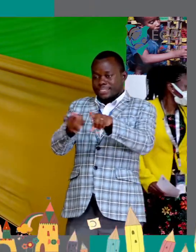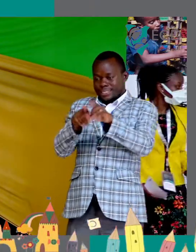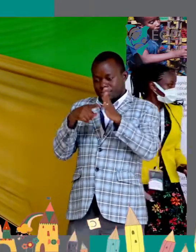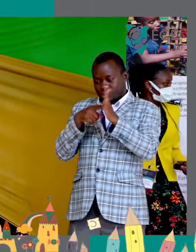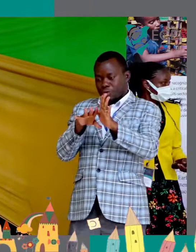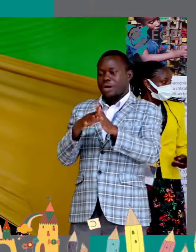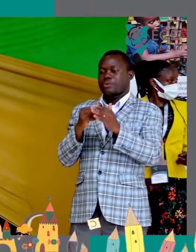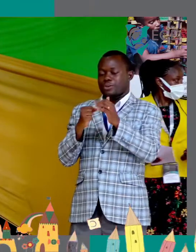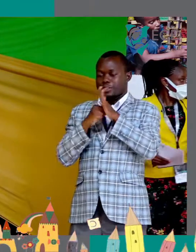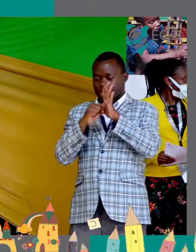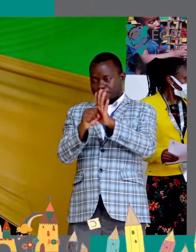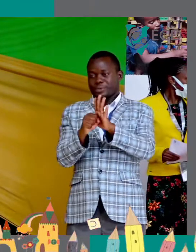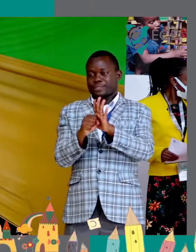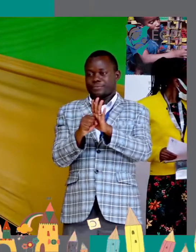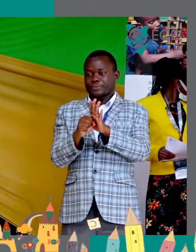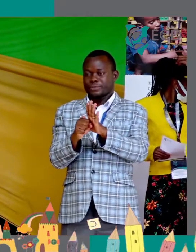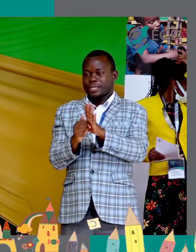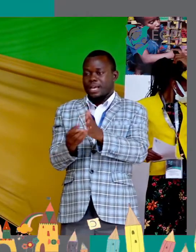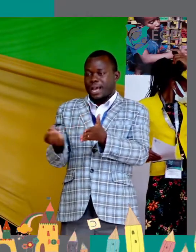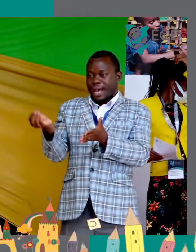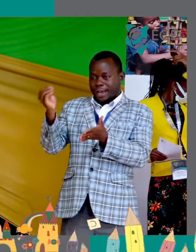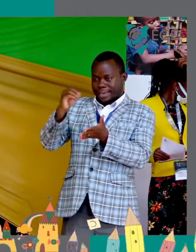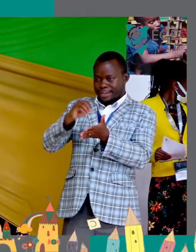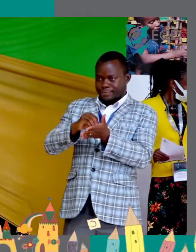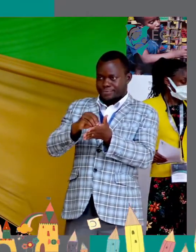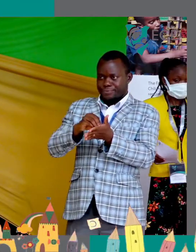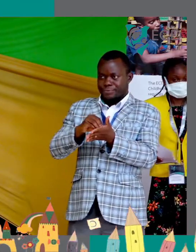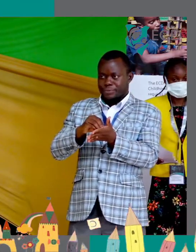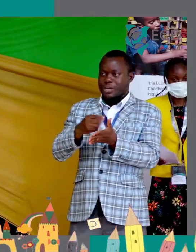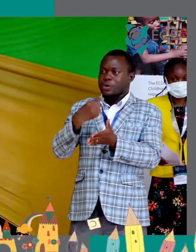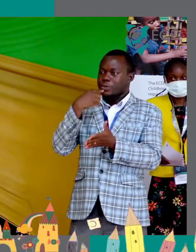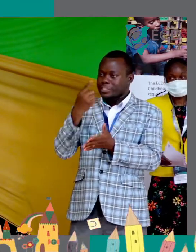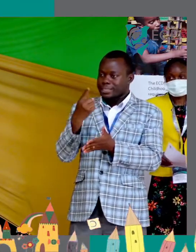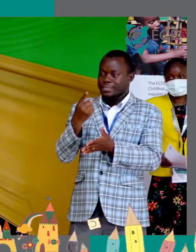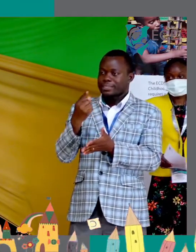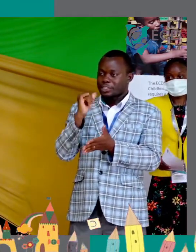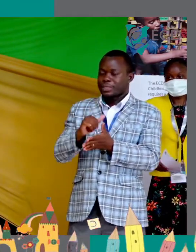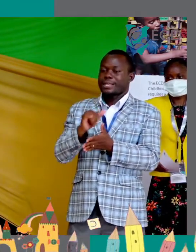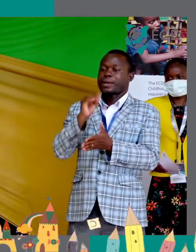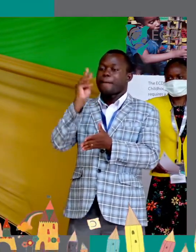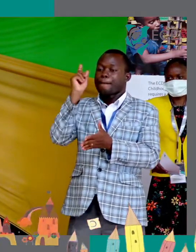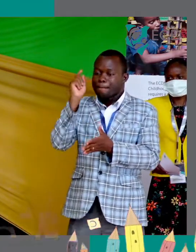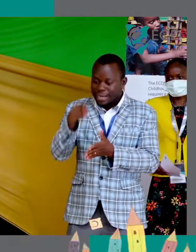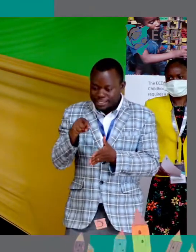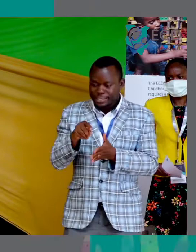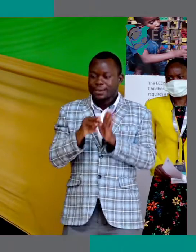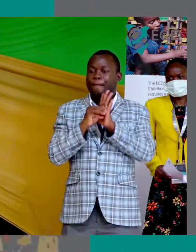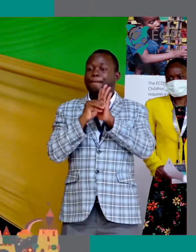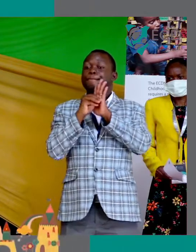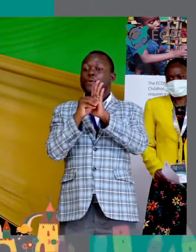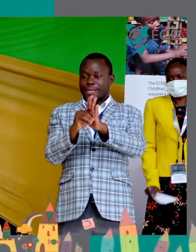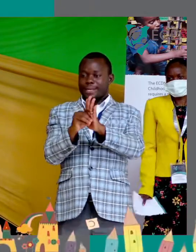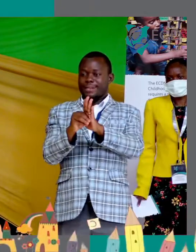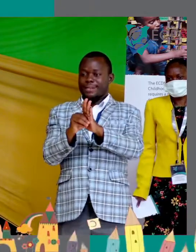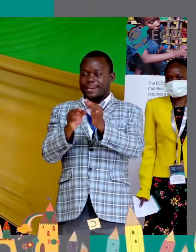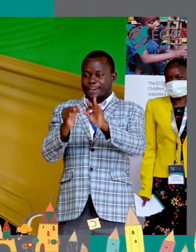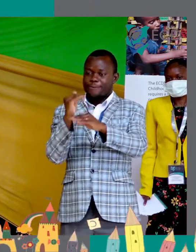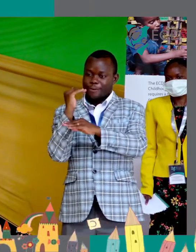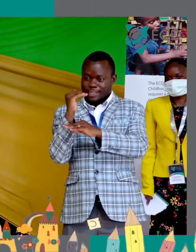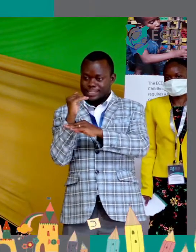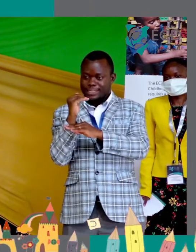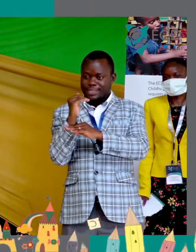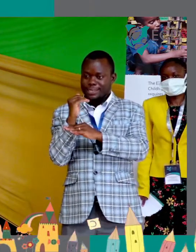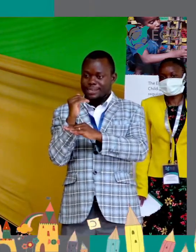really that changed. Because what we have helped train them to do is to model a behavior. If you're asking a caregiver to